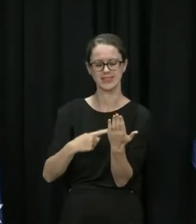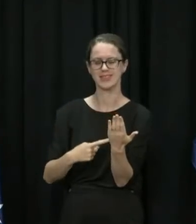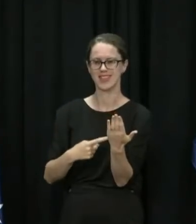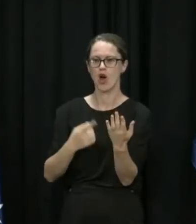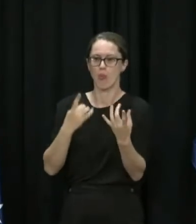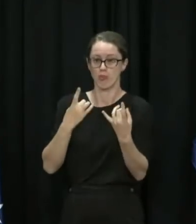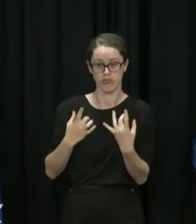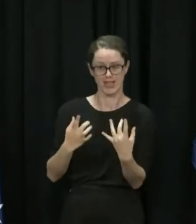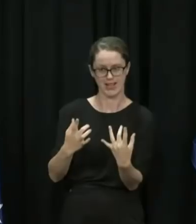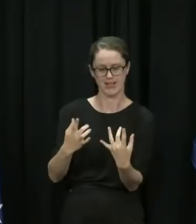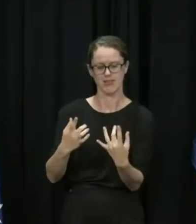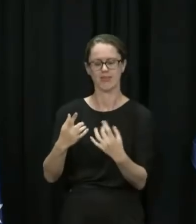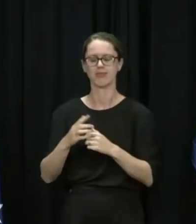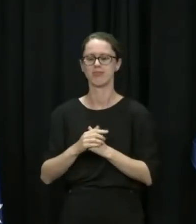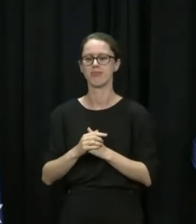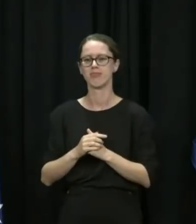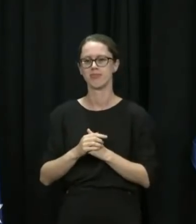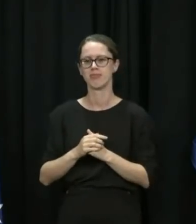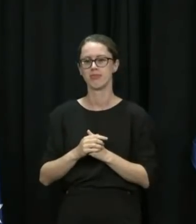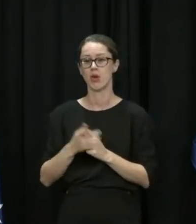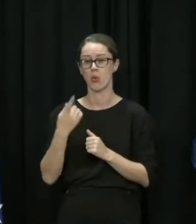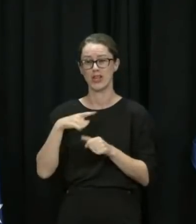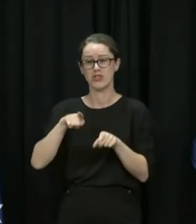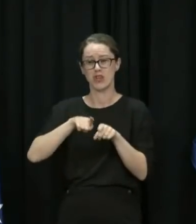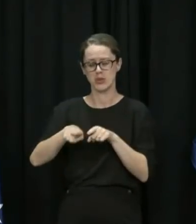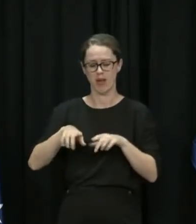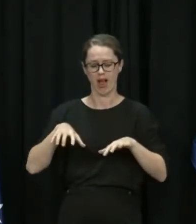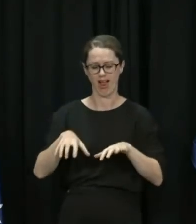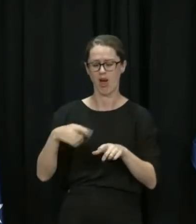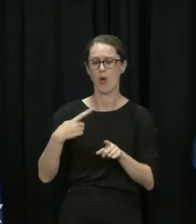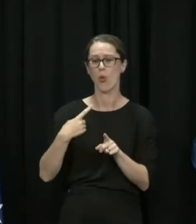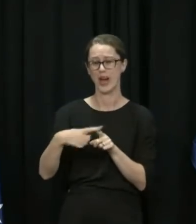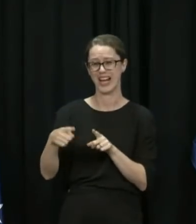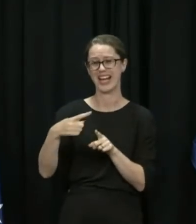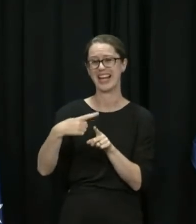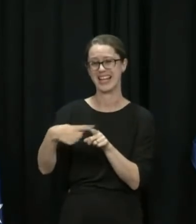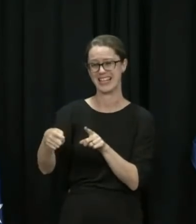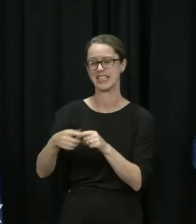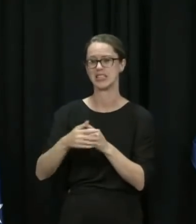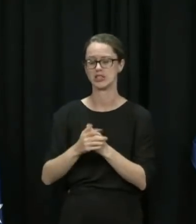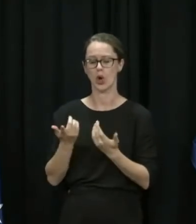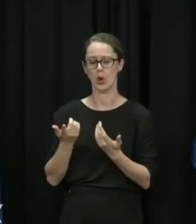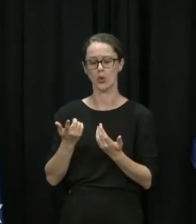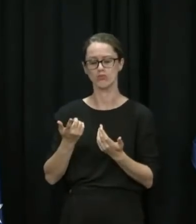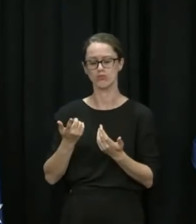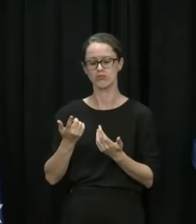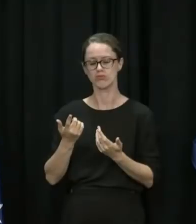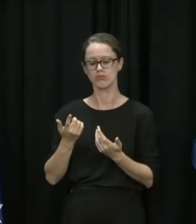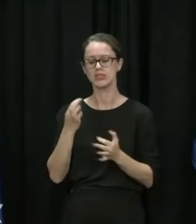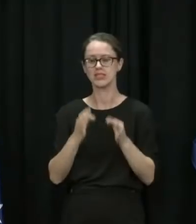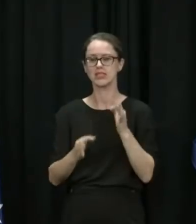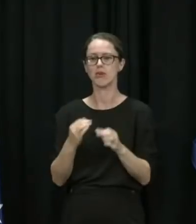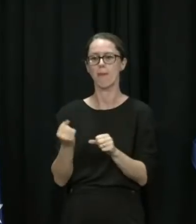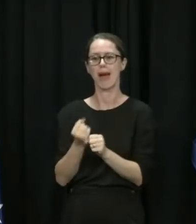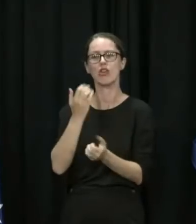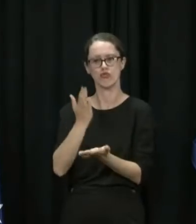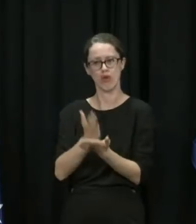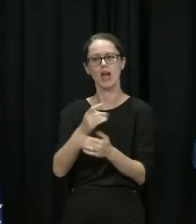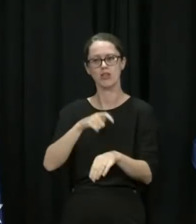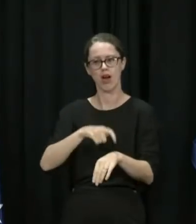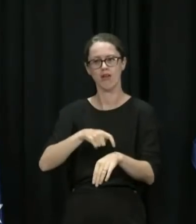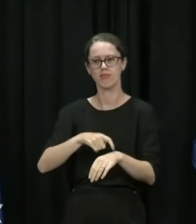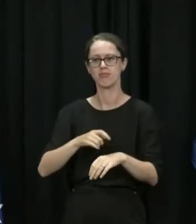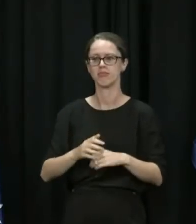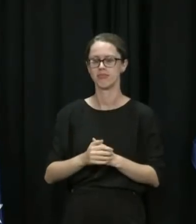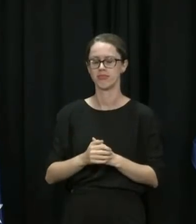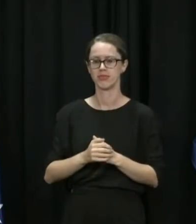public to do. But look, we've acted as quickly as we can. I'm confident that we've made the decisions that we need to make at the right time. The